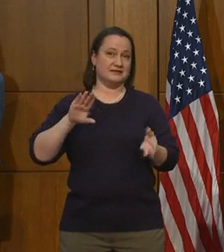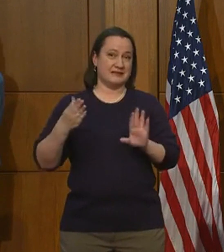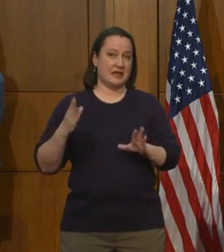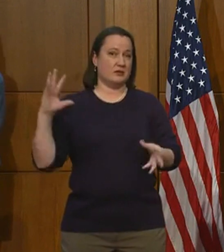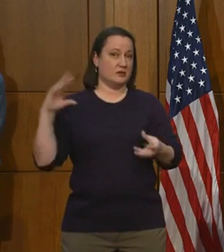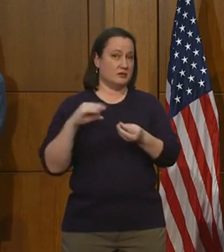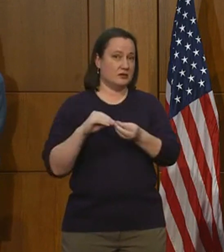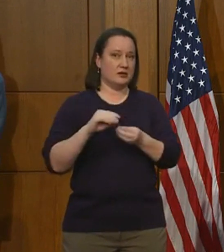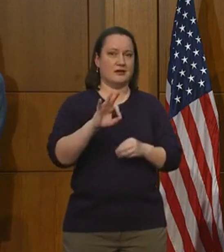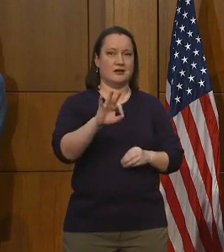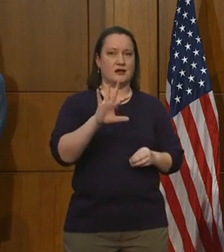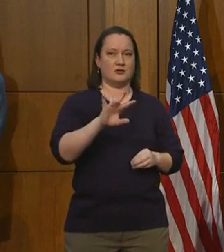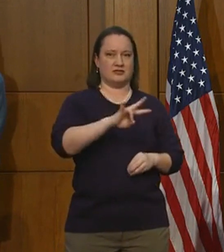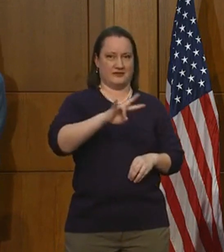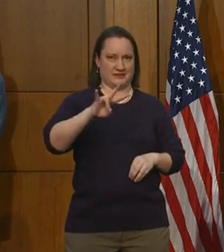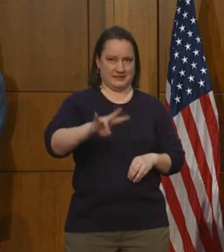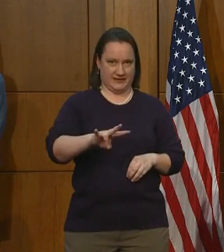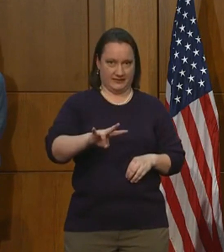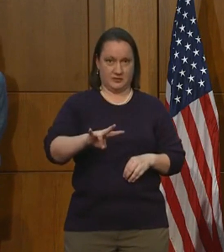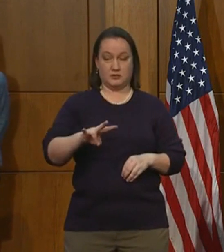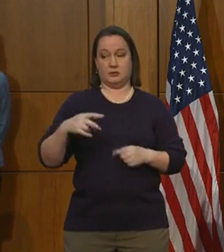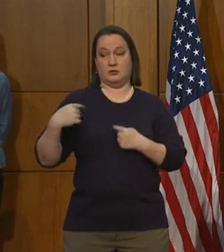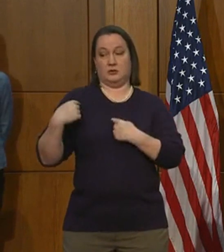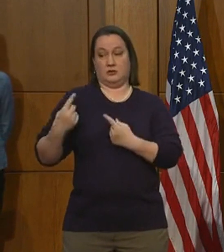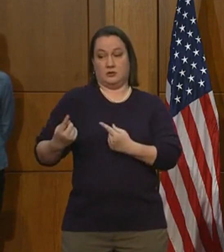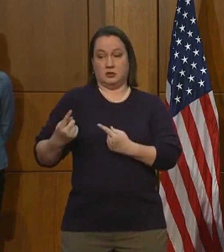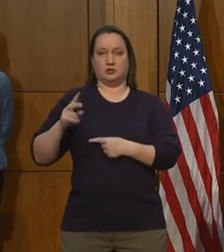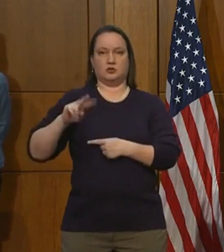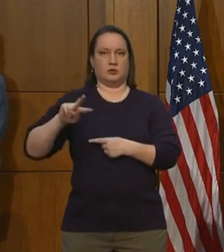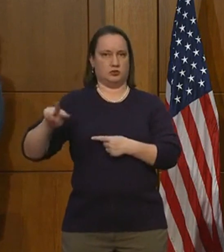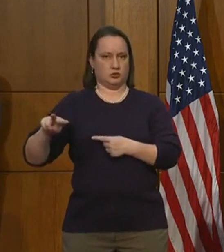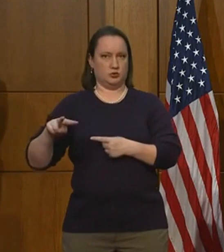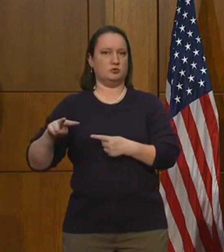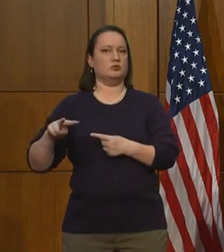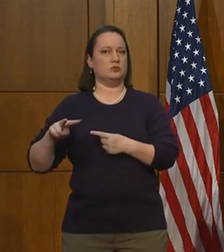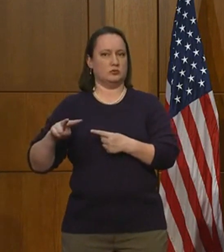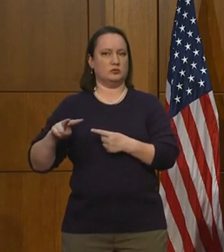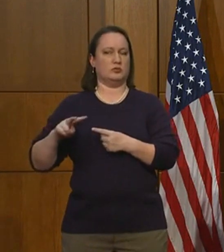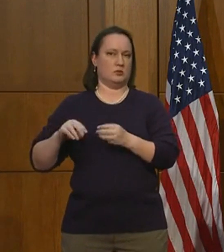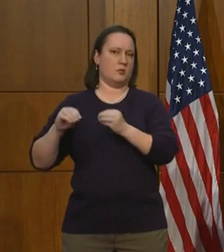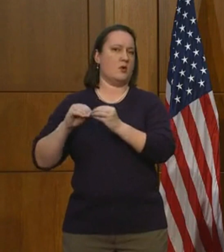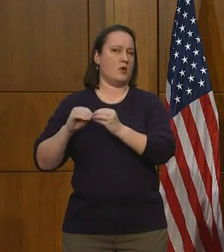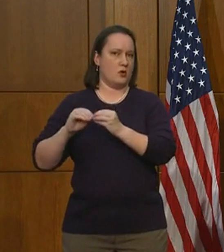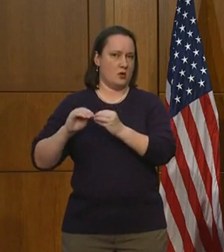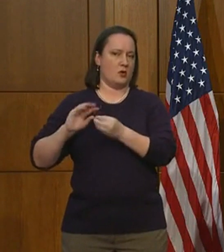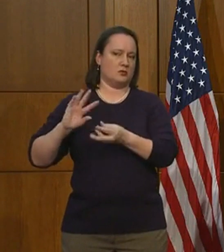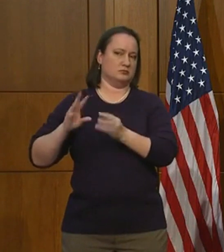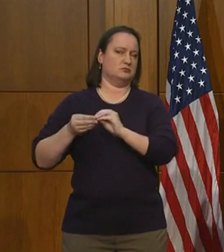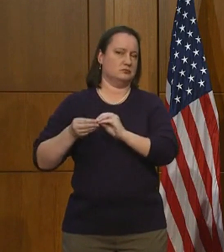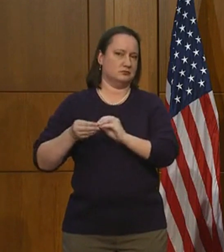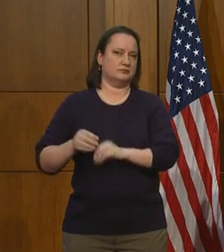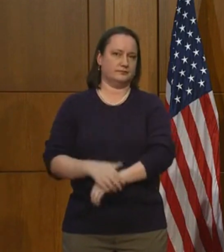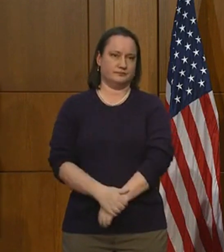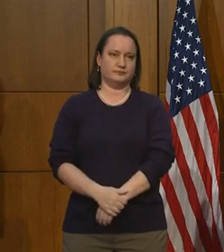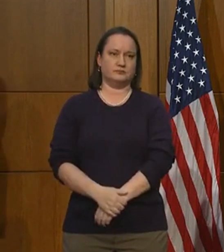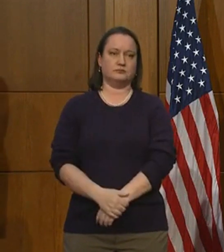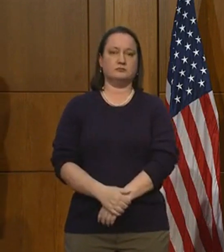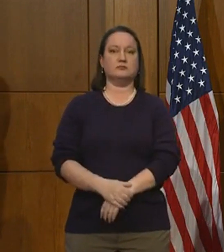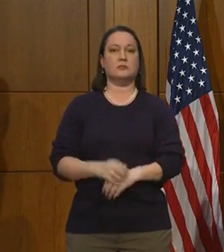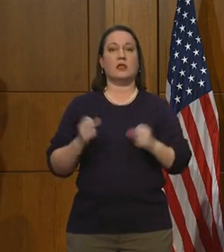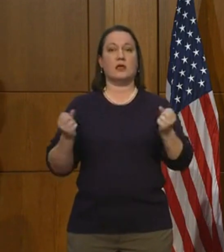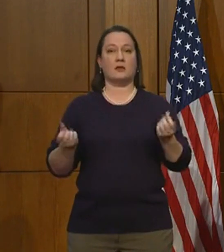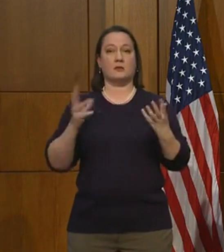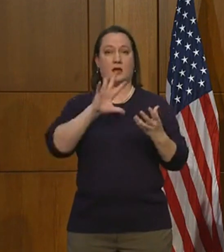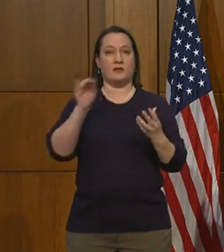977. That represents 22 new deaths in the last reporting period. Cases among